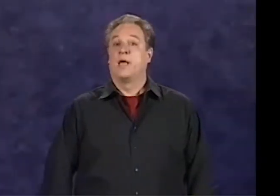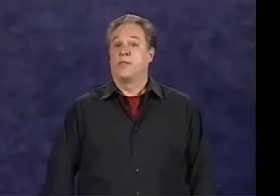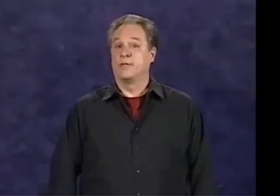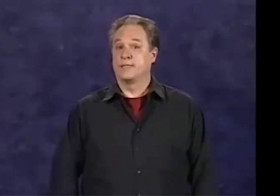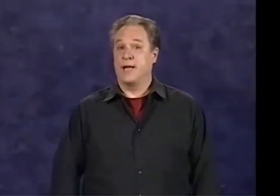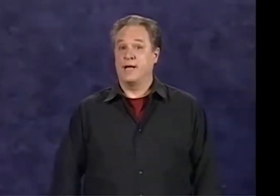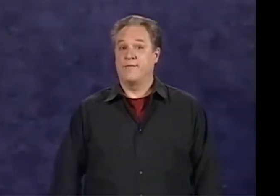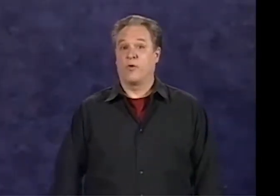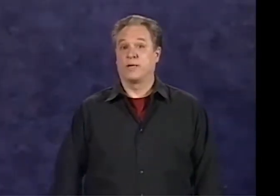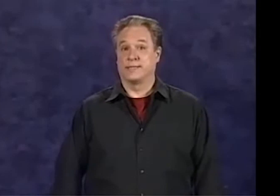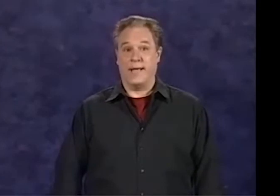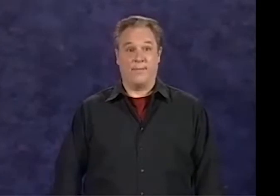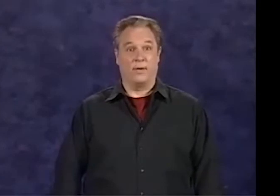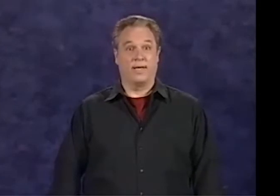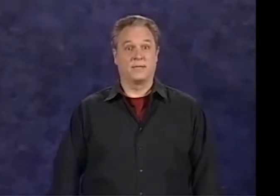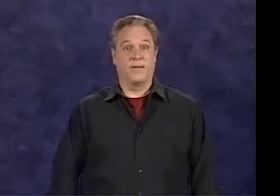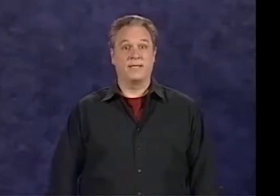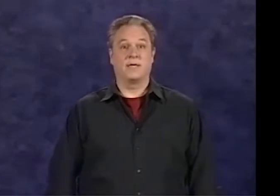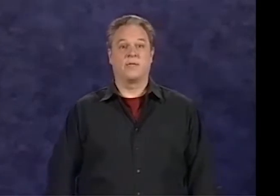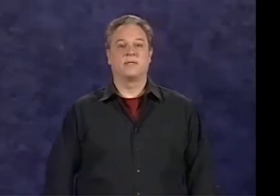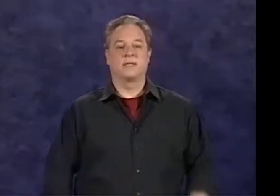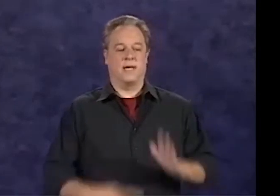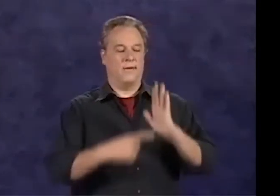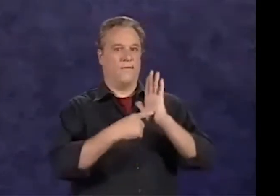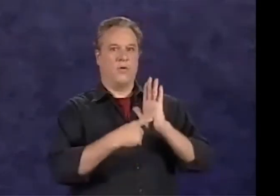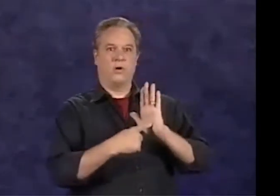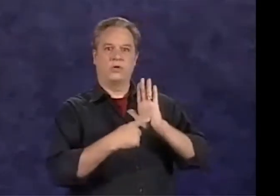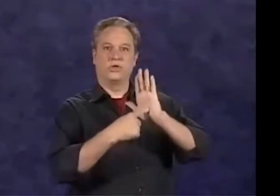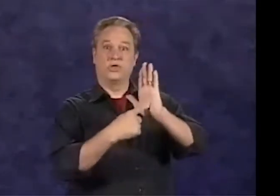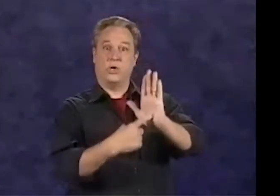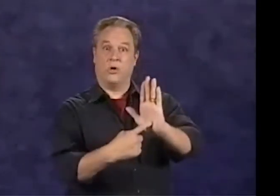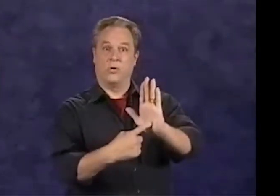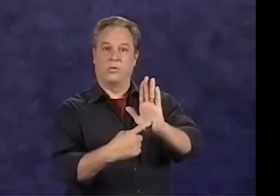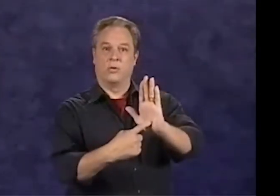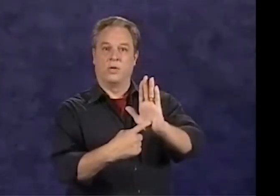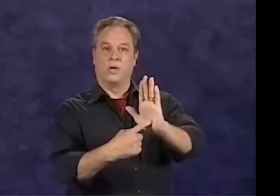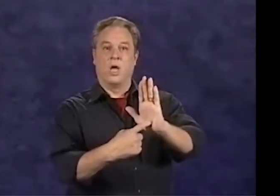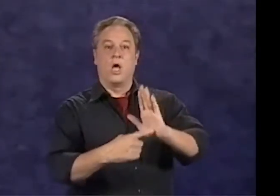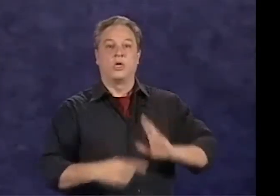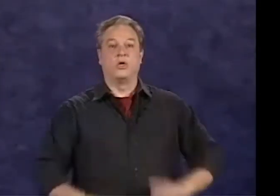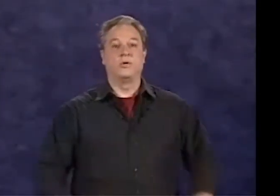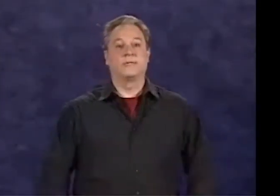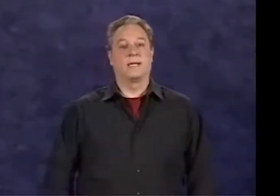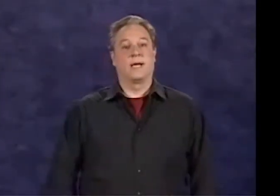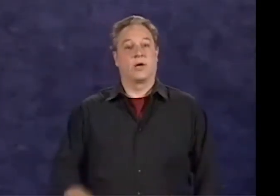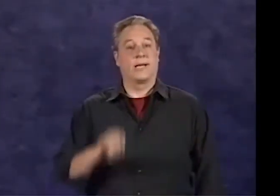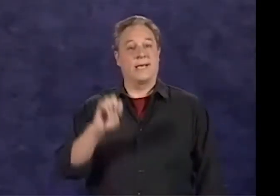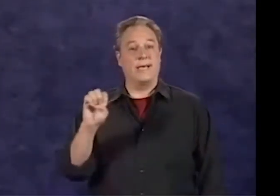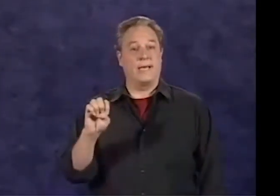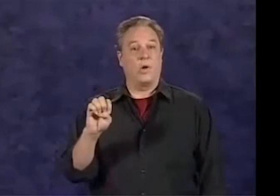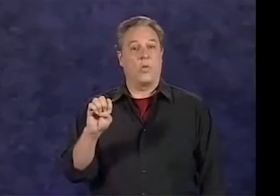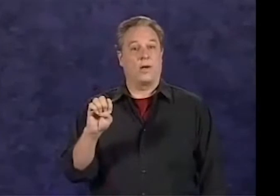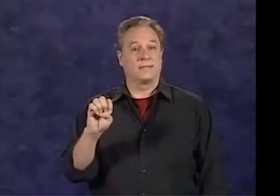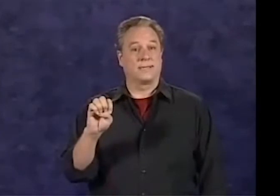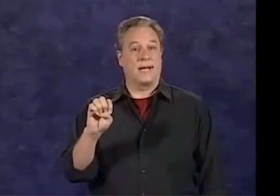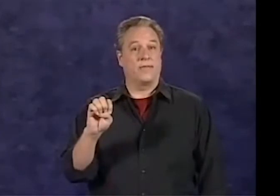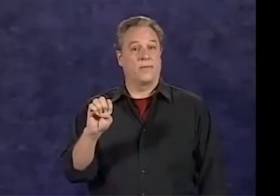The sign for example is based on the sign for show. Use the letter E while signing the movement for